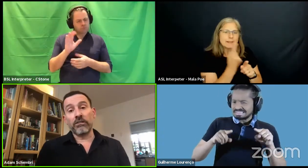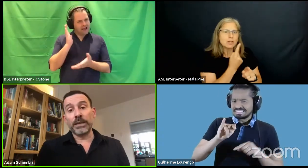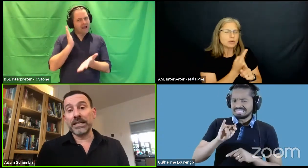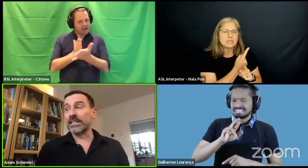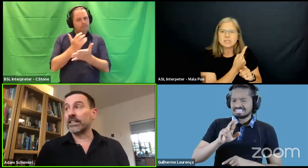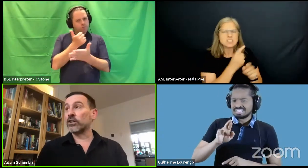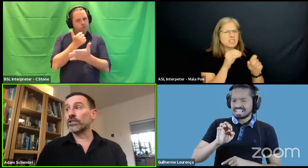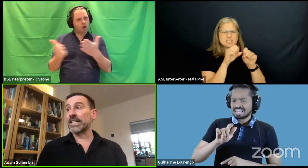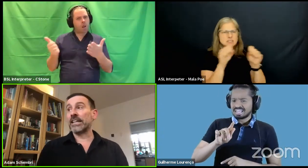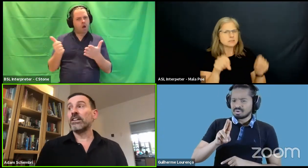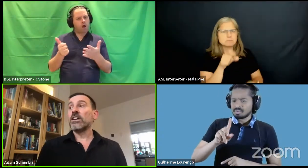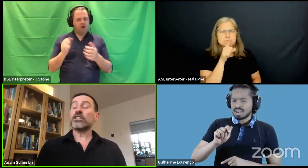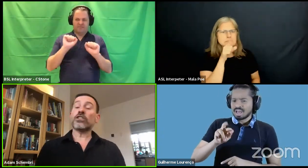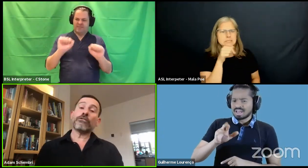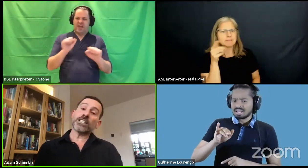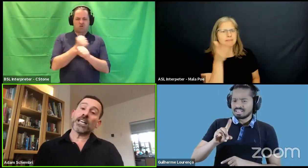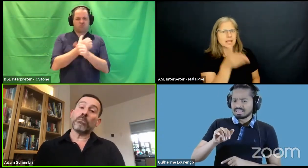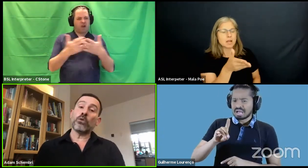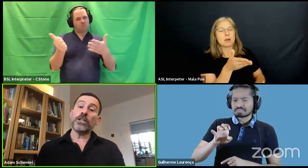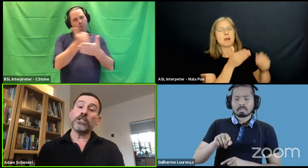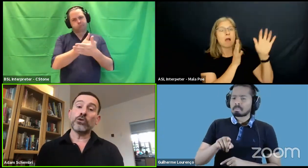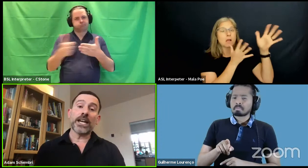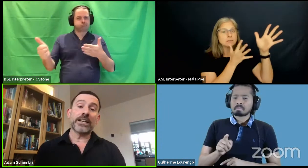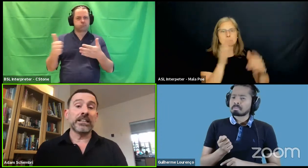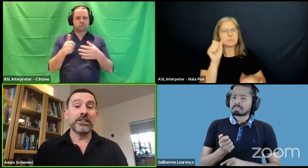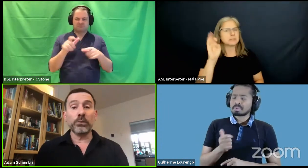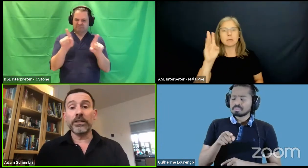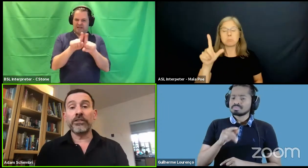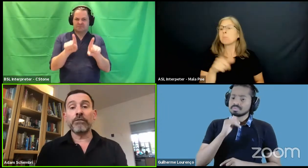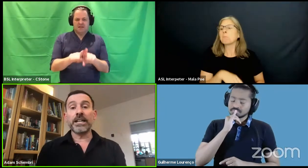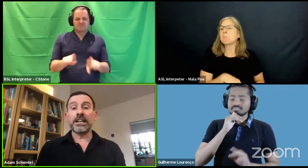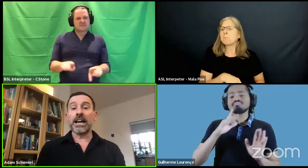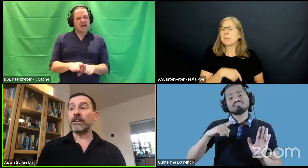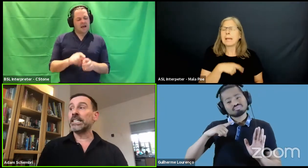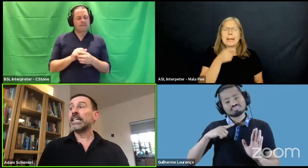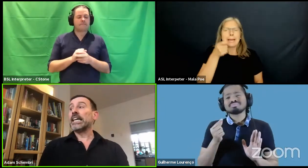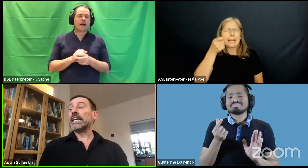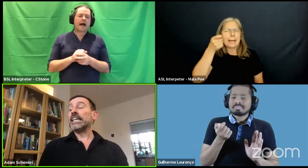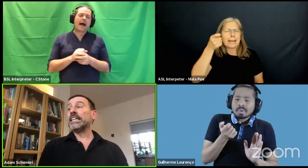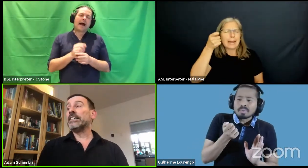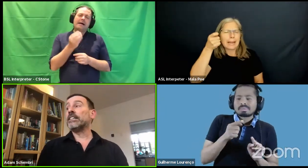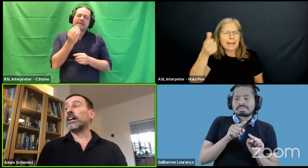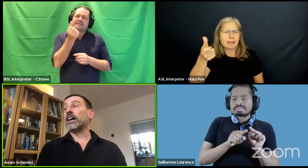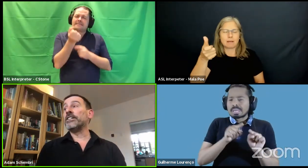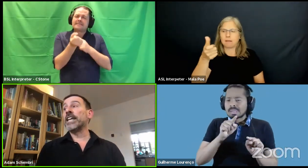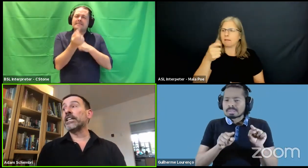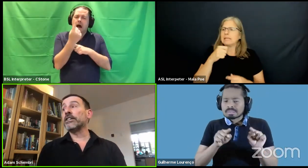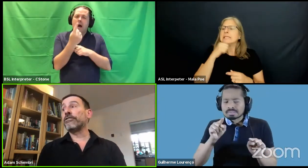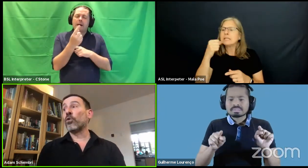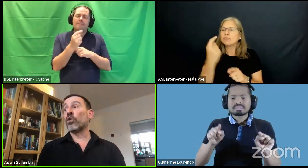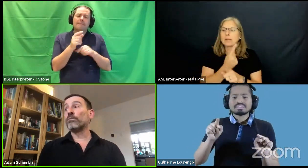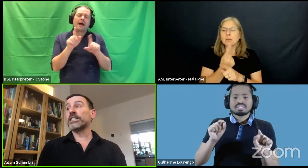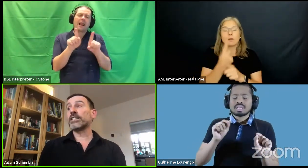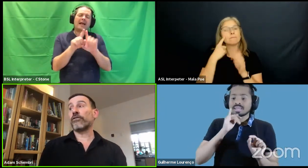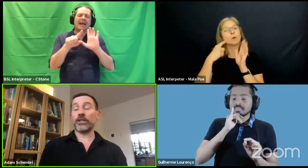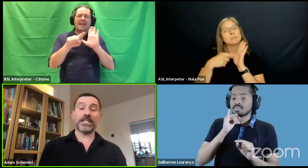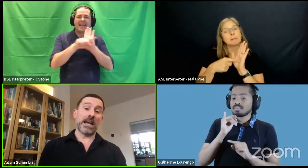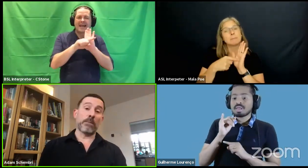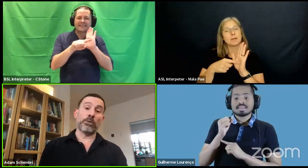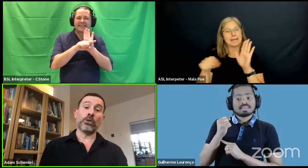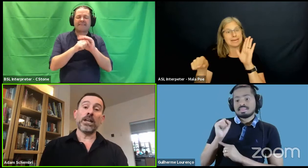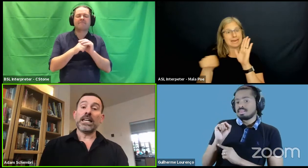grammars of BSL and Auslan. So for example, we do get a little bit of irregularity in negative forms,